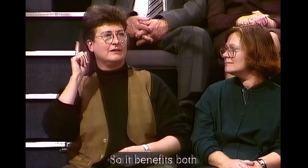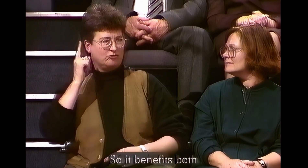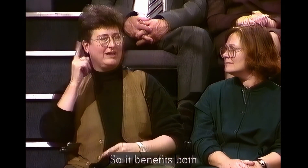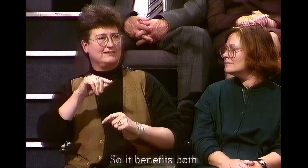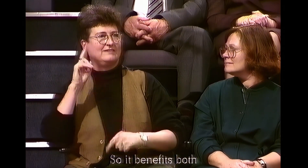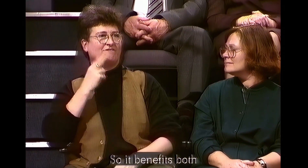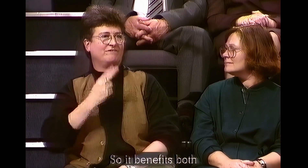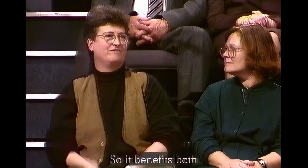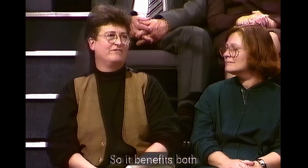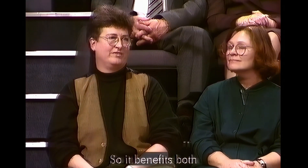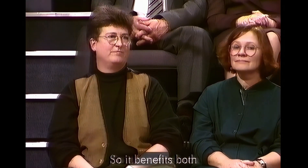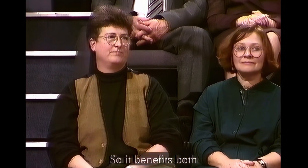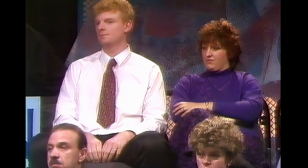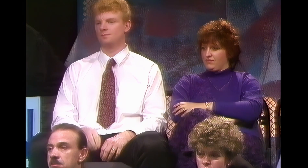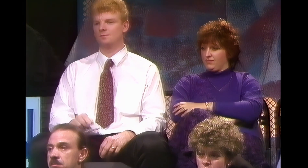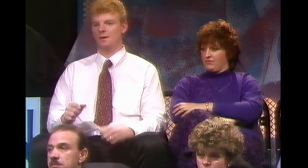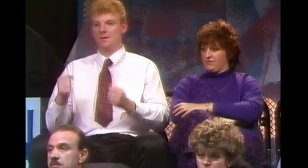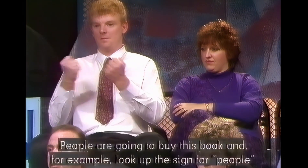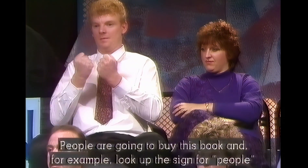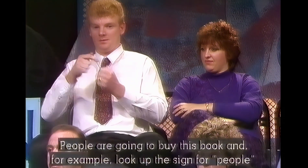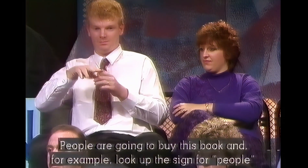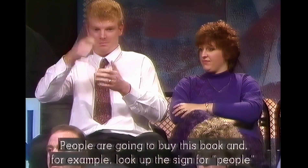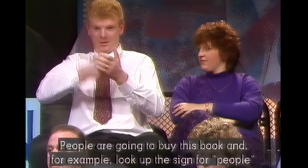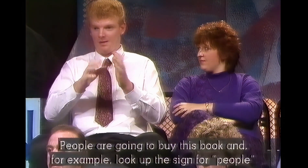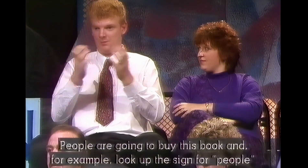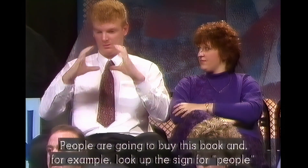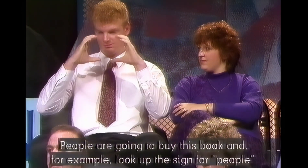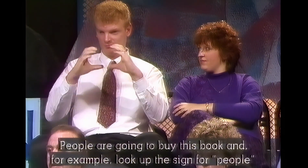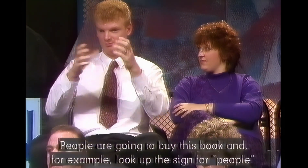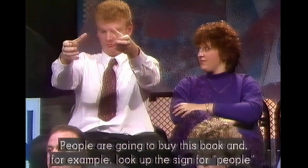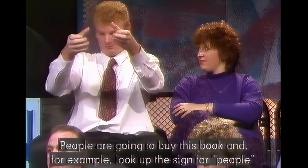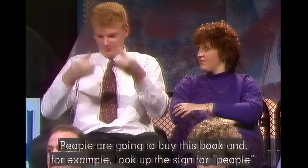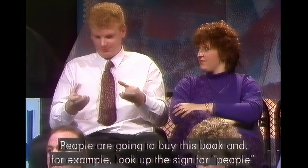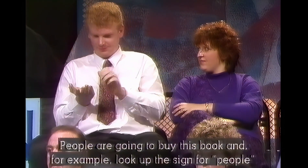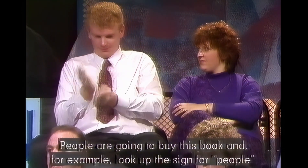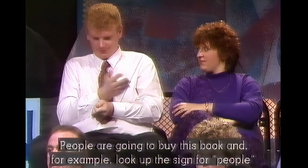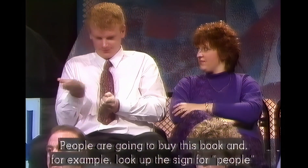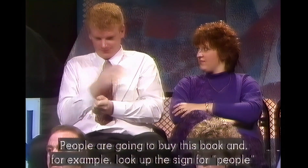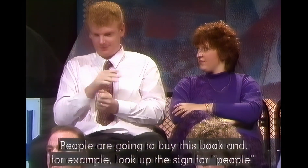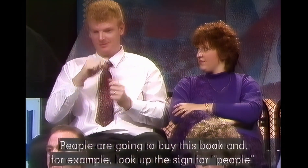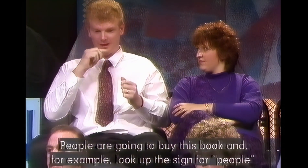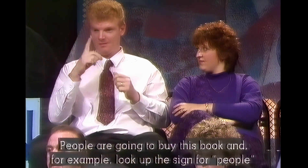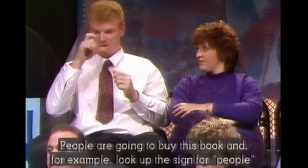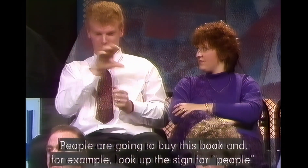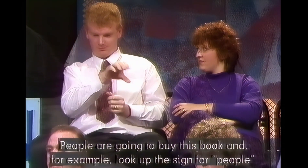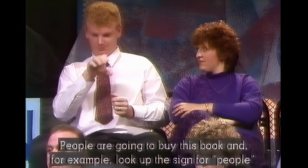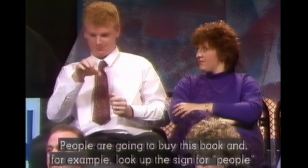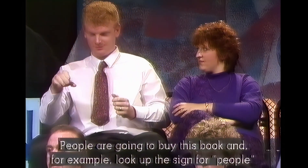both hearing and deaf people. People are going to go out and buy this book and sit down with it and, for example, look up the sign